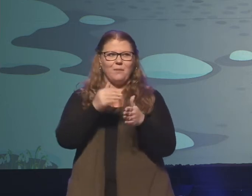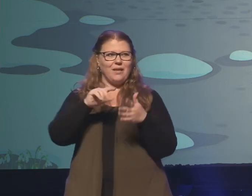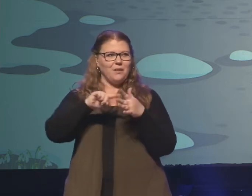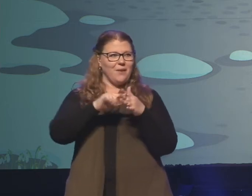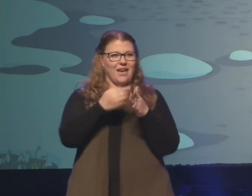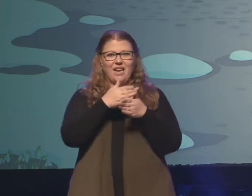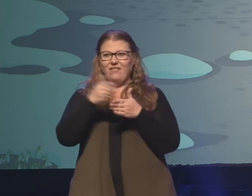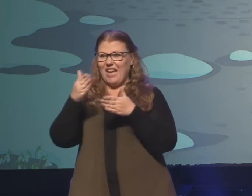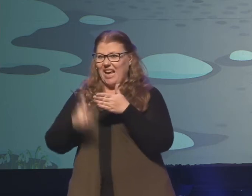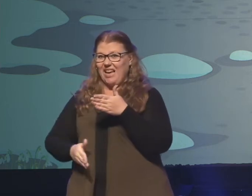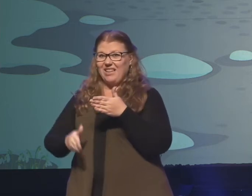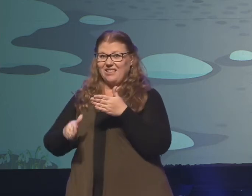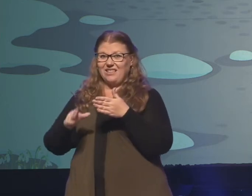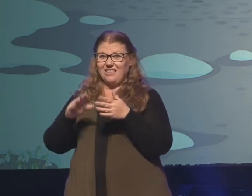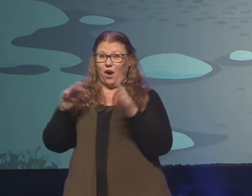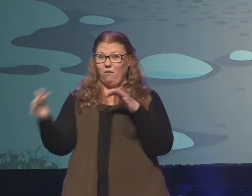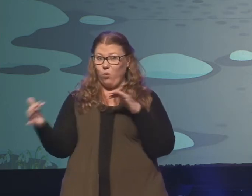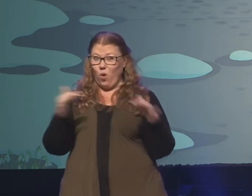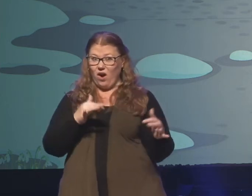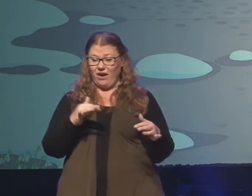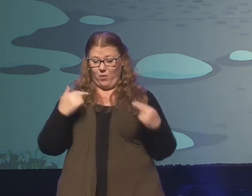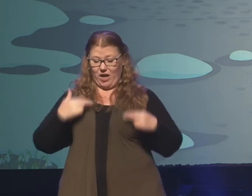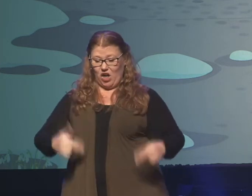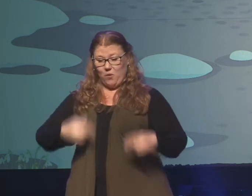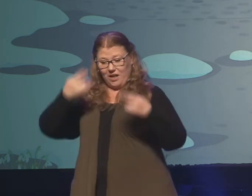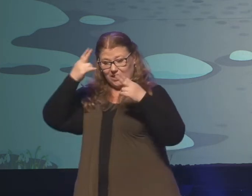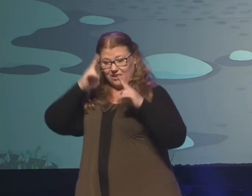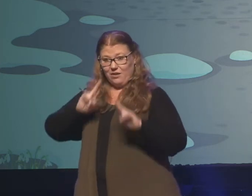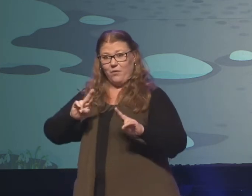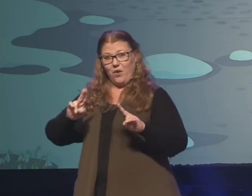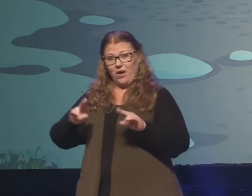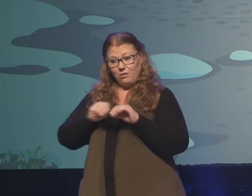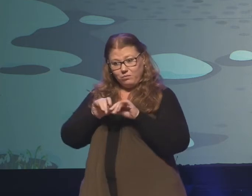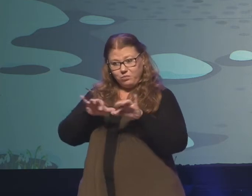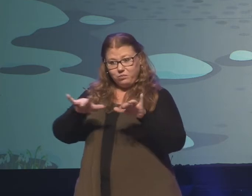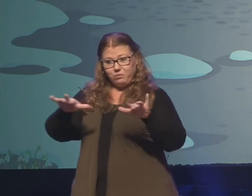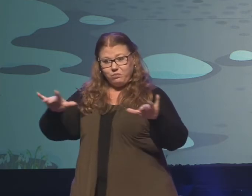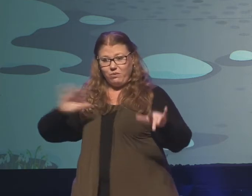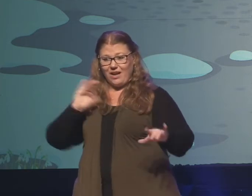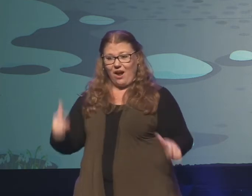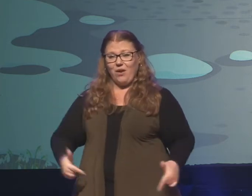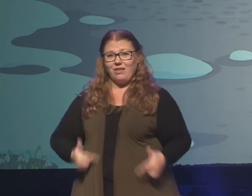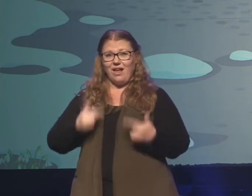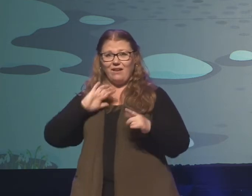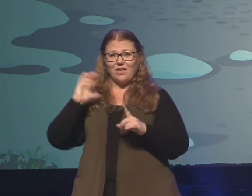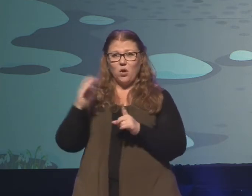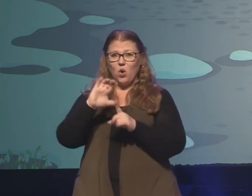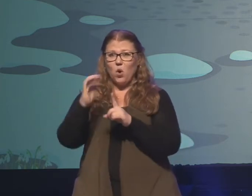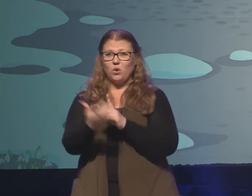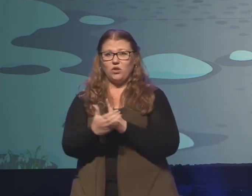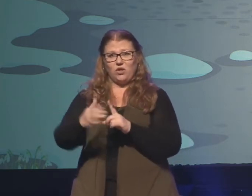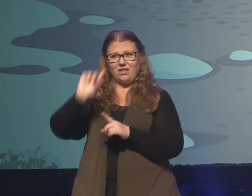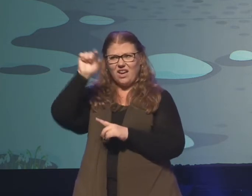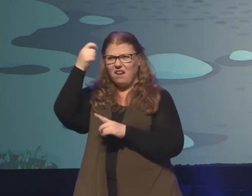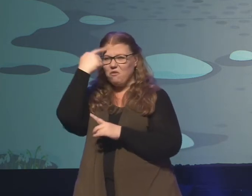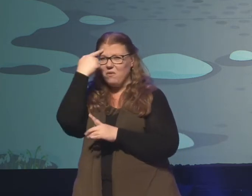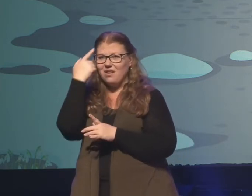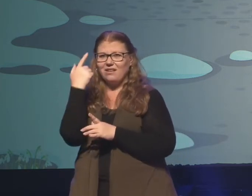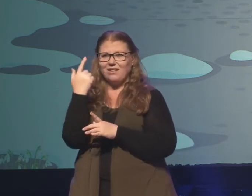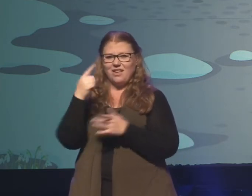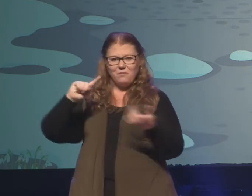war. Because when human dignity is on the rise and flourishing, and our lives and our cultures and our governments are